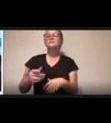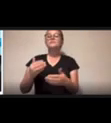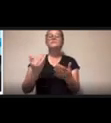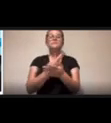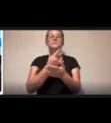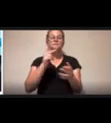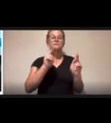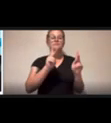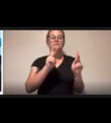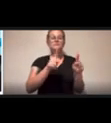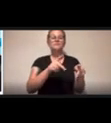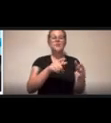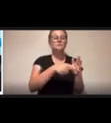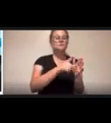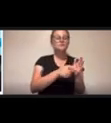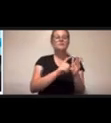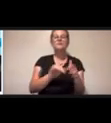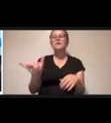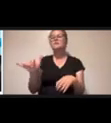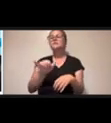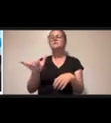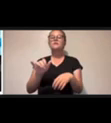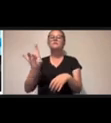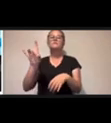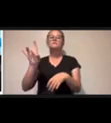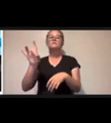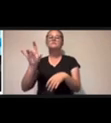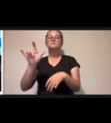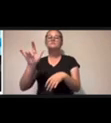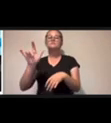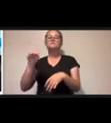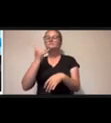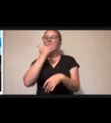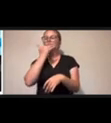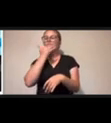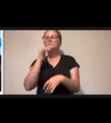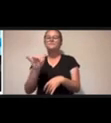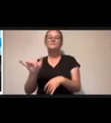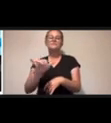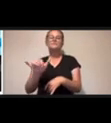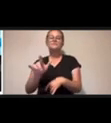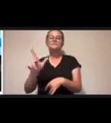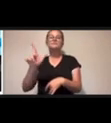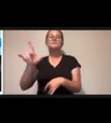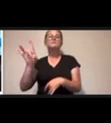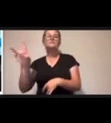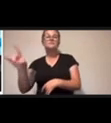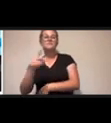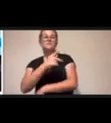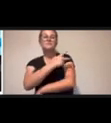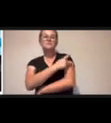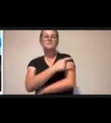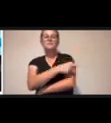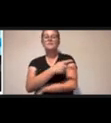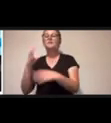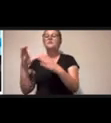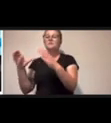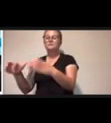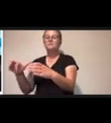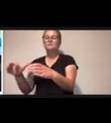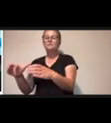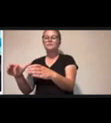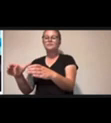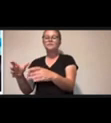study. He reviewed the same 28 patients.